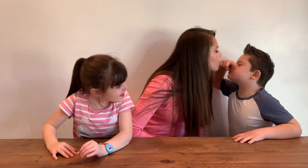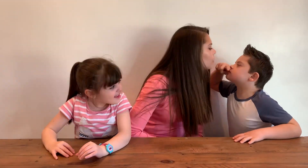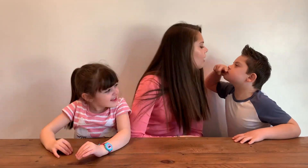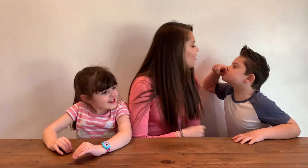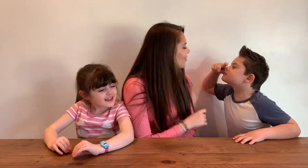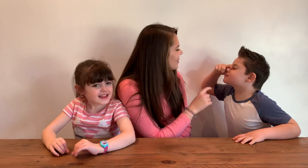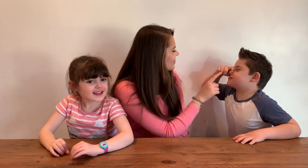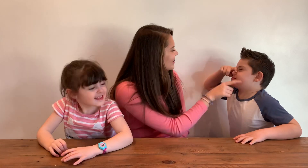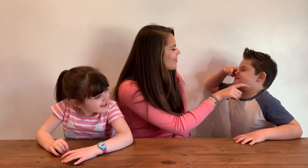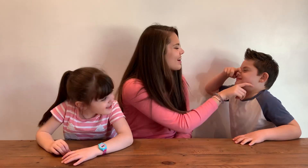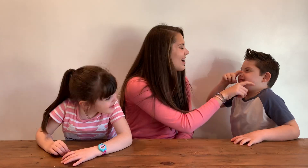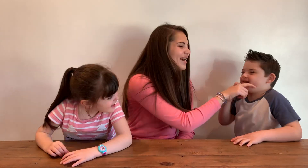Yeah. What are you doing, cheeky